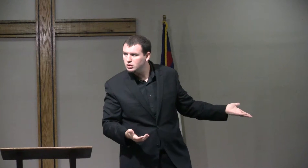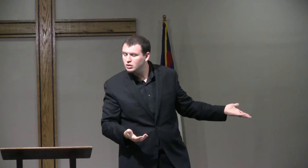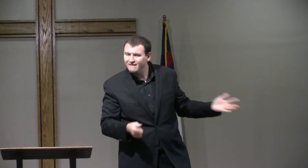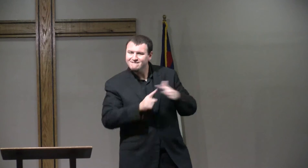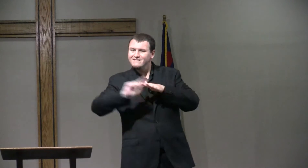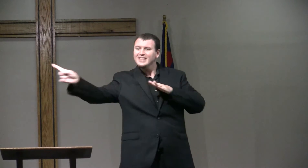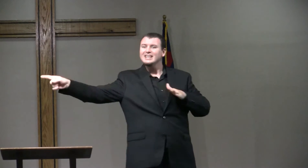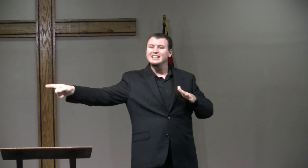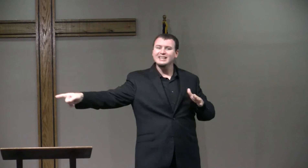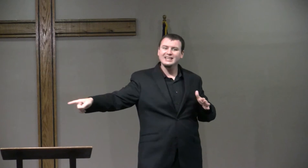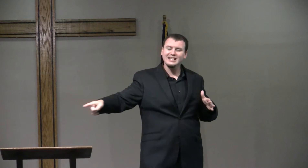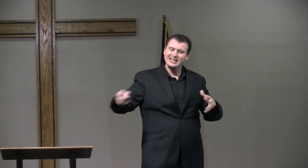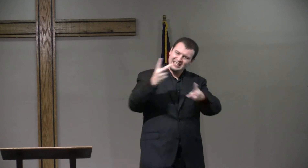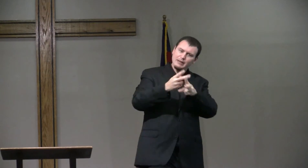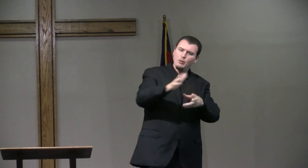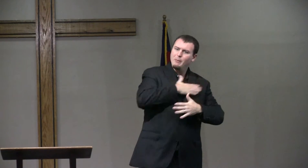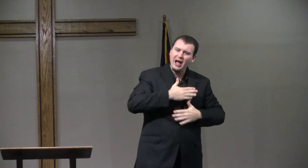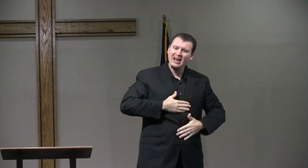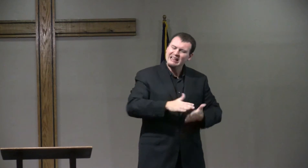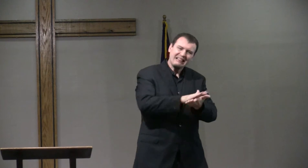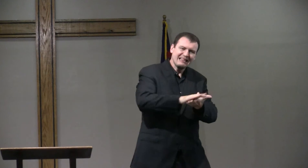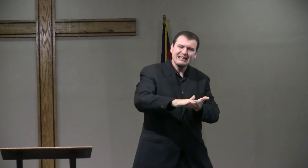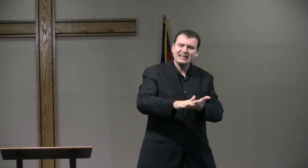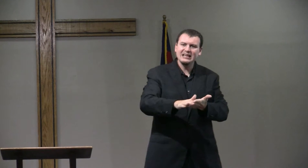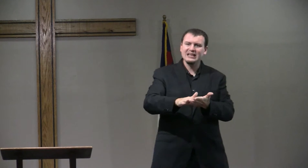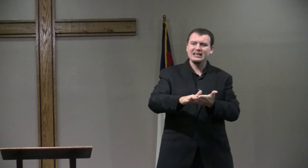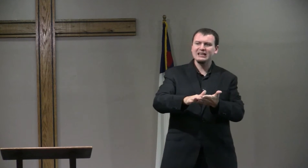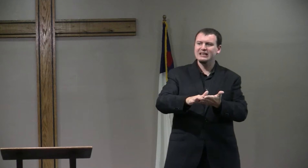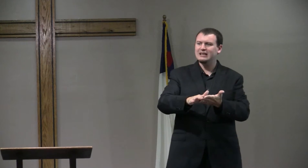about. Flee. Keep your body